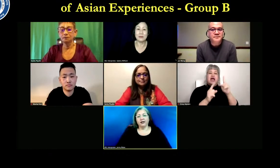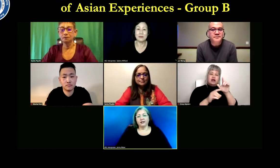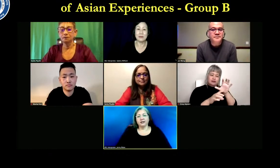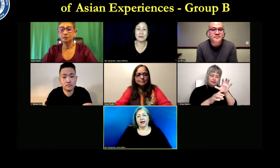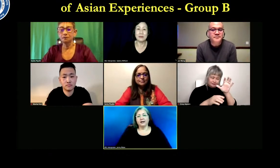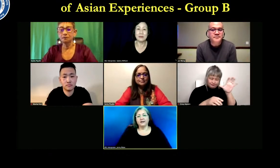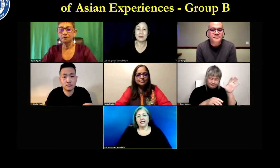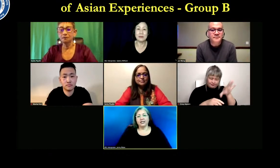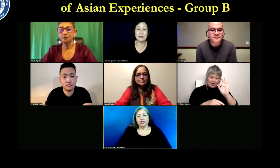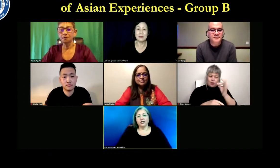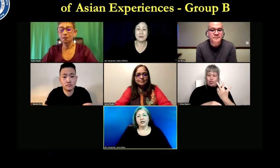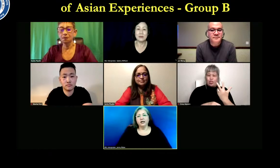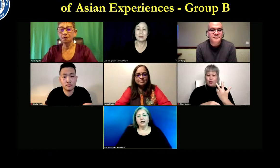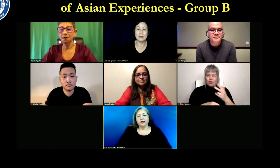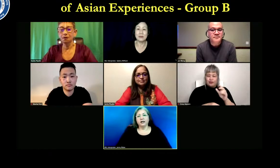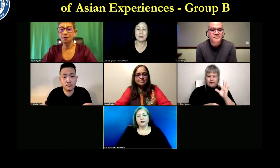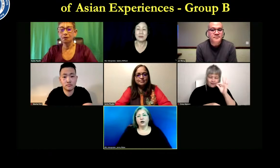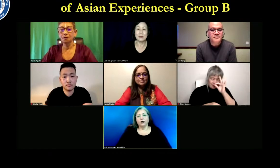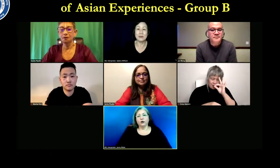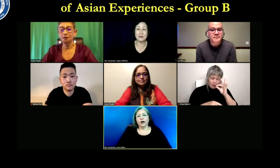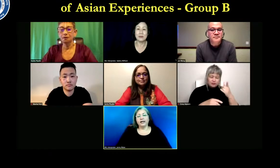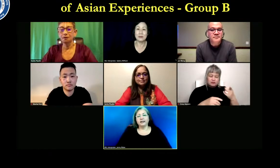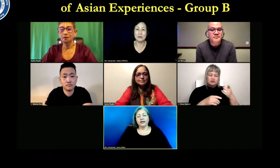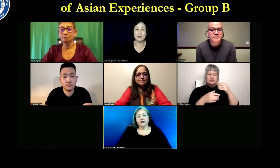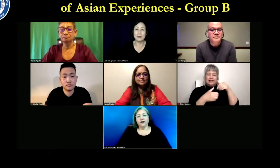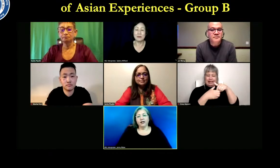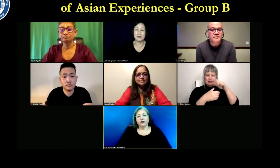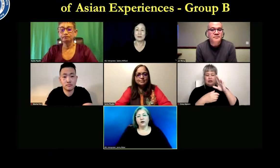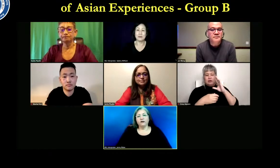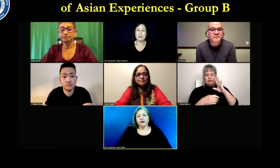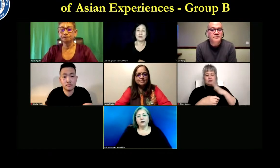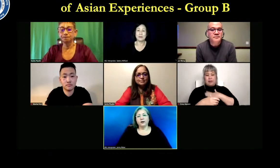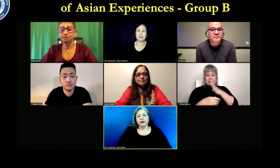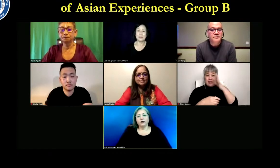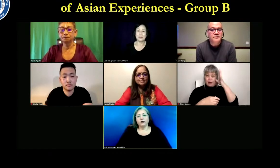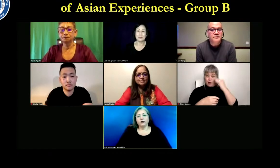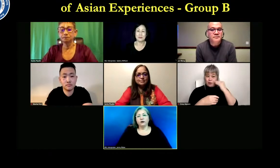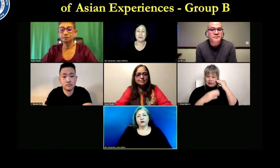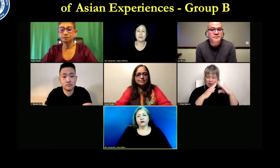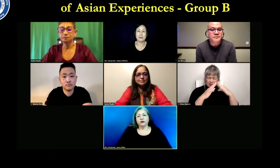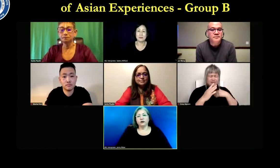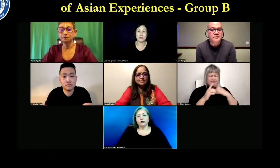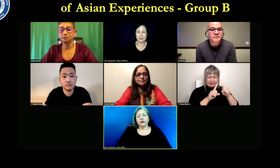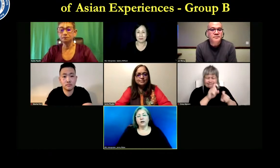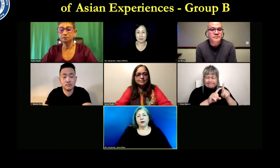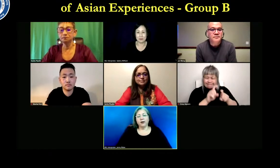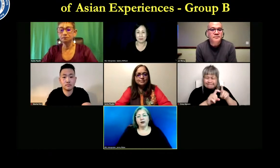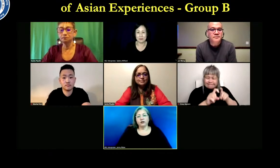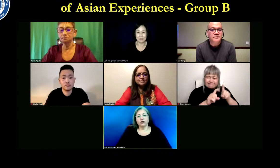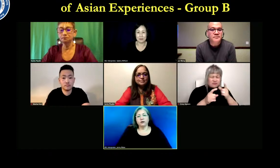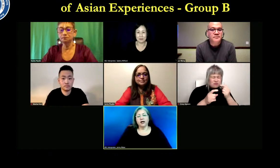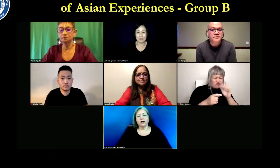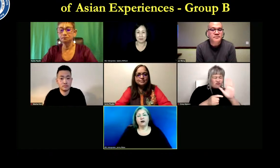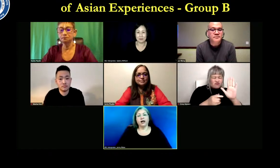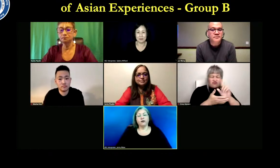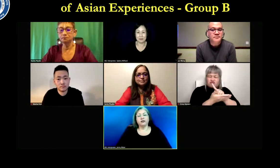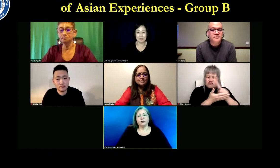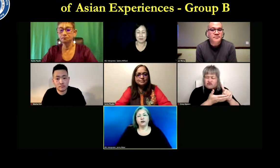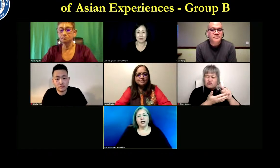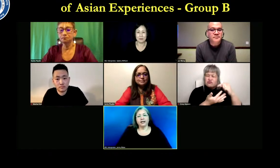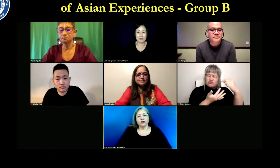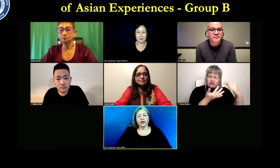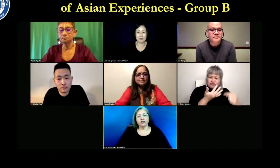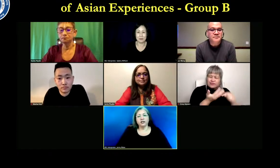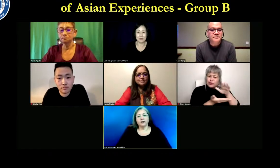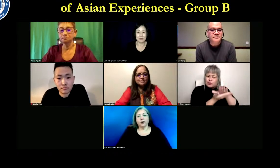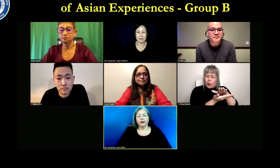there is kind of sketchy. So I did find three Filipinos in my parents' hometown. I was able